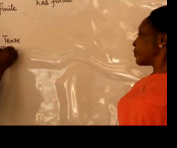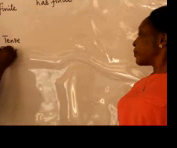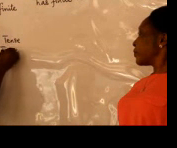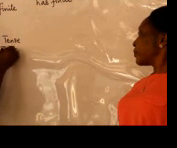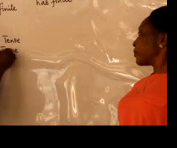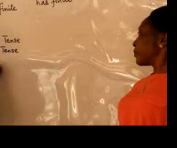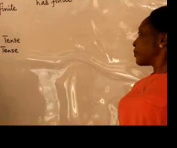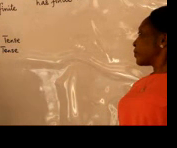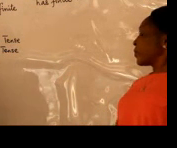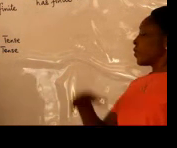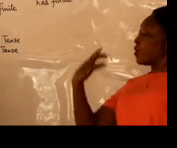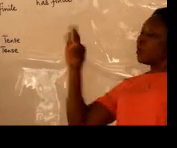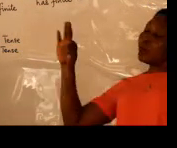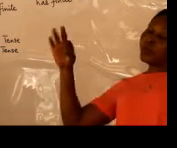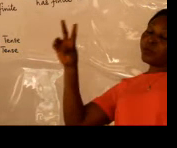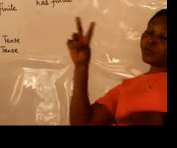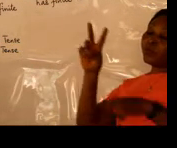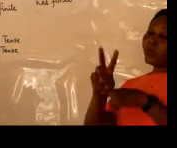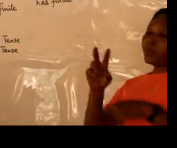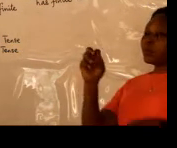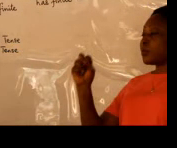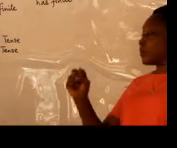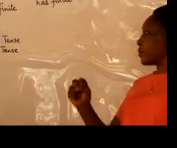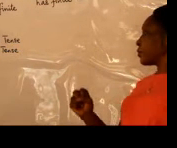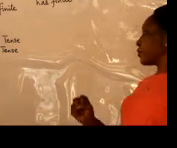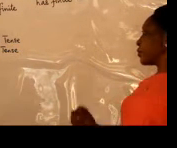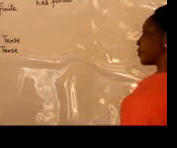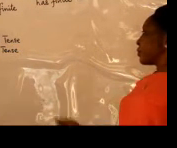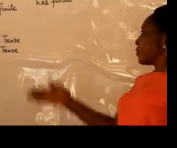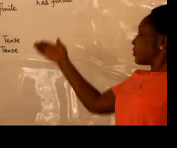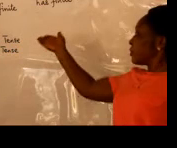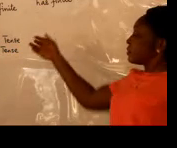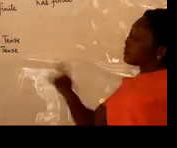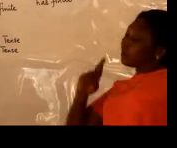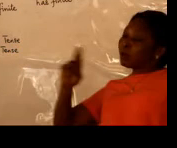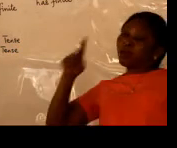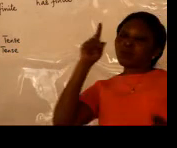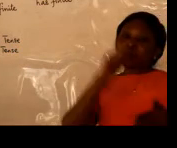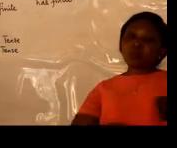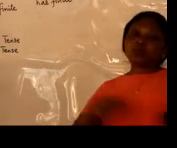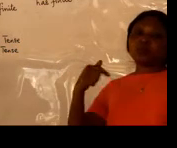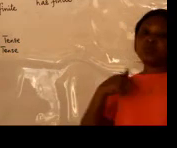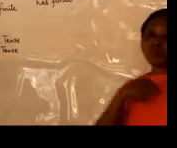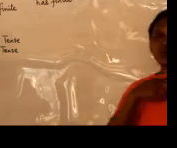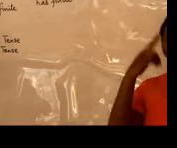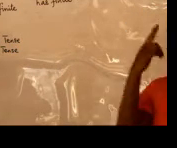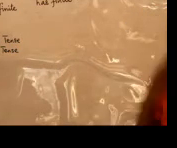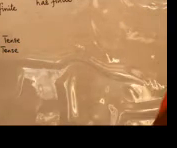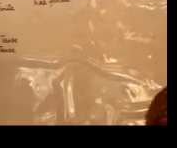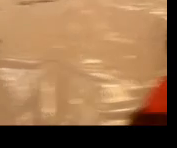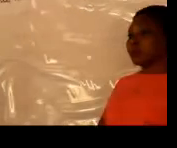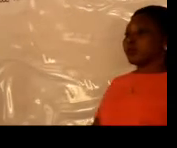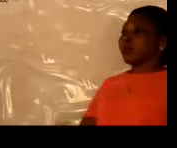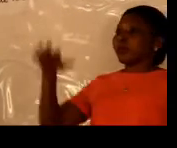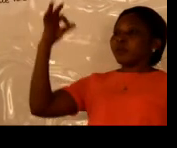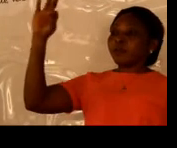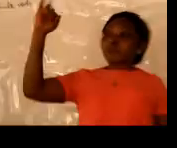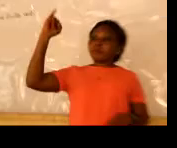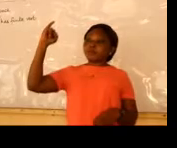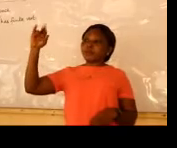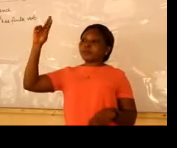of verbs. So these are what we call finite verbs. However, at